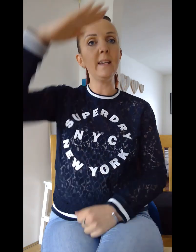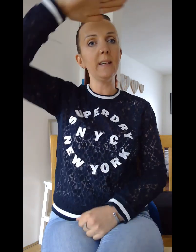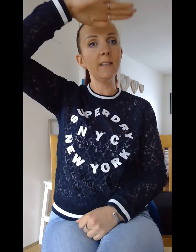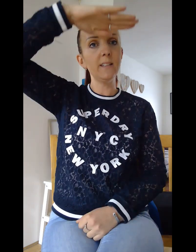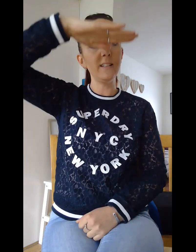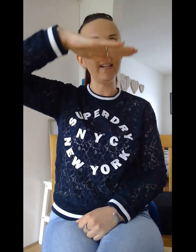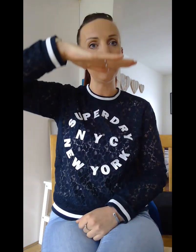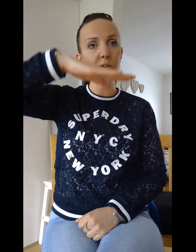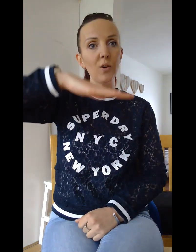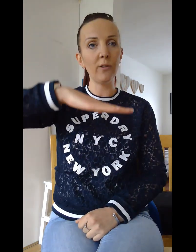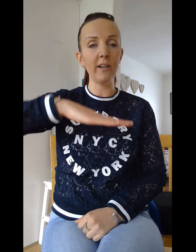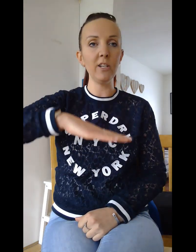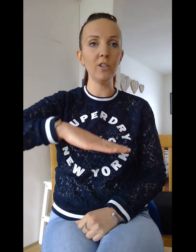be discouraged.